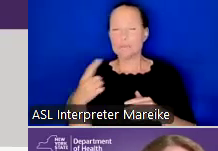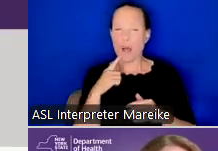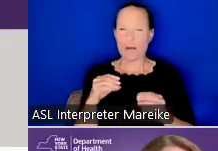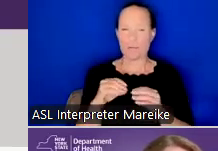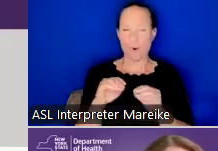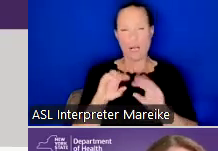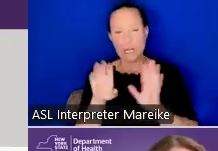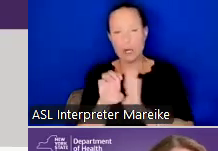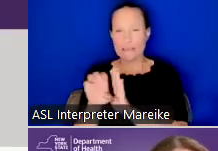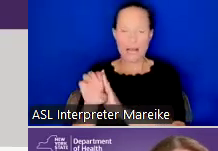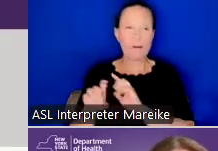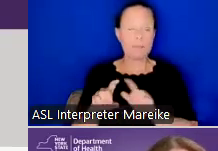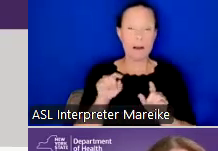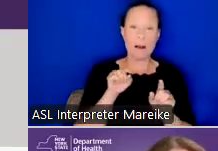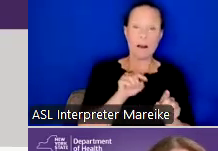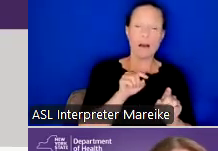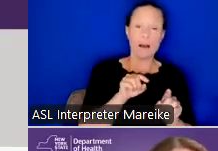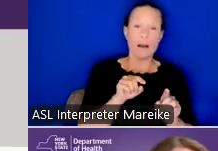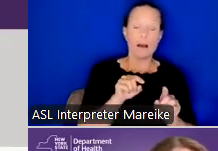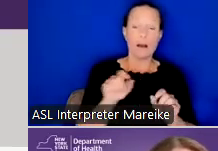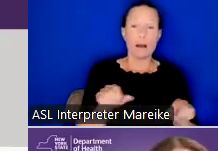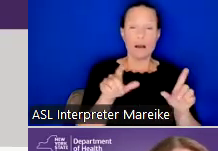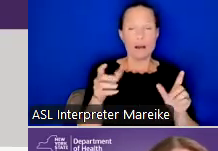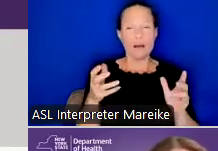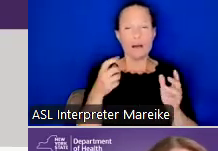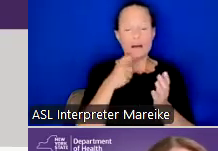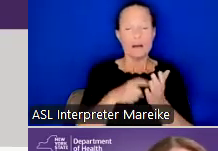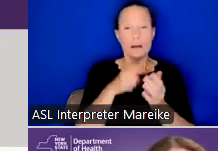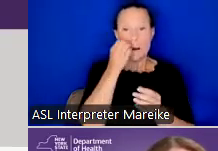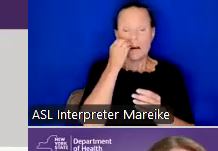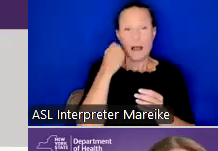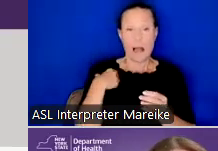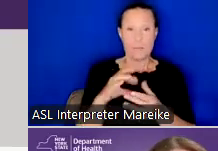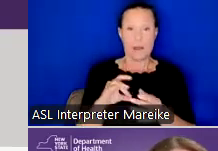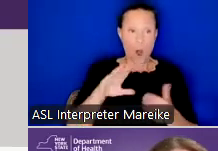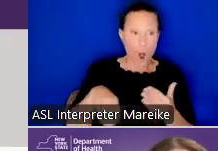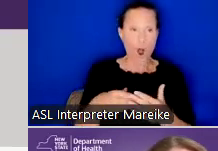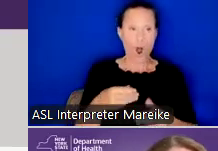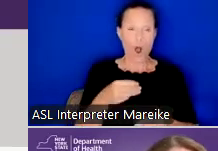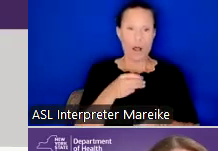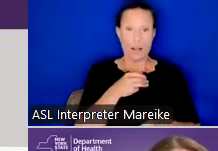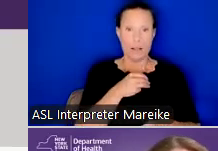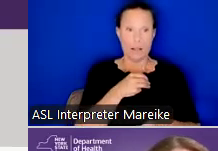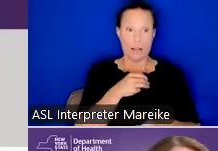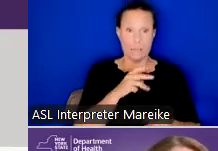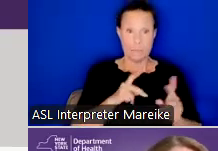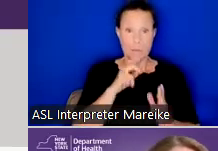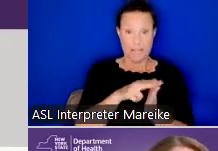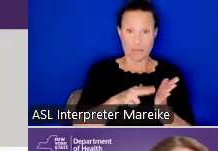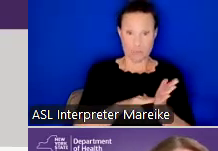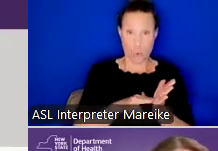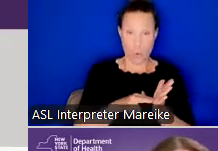practical. But what I like to point out is that, I mentioned all members that are enrolled in